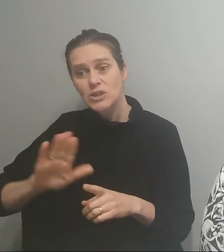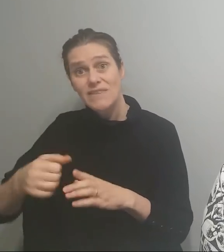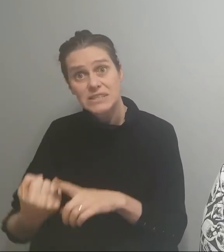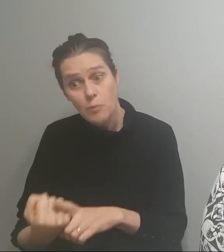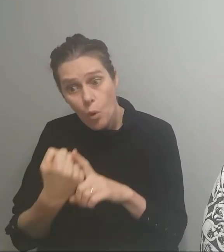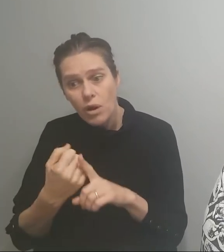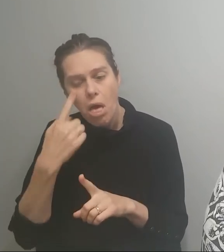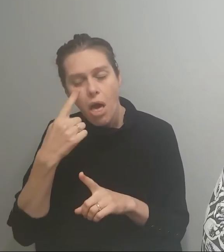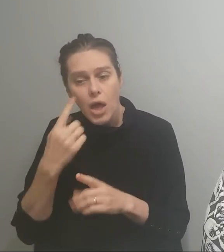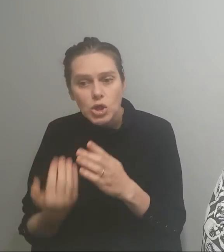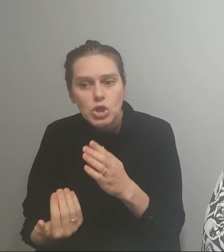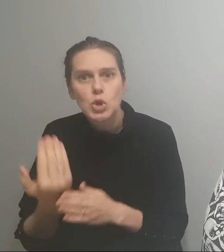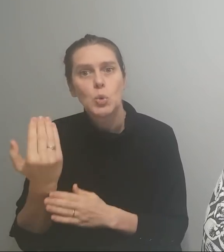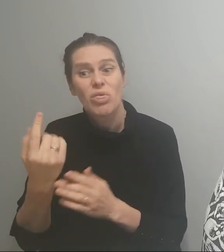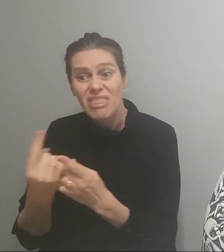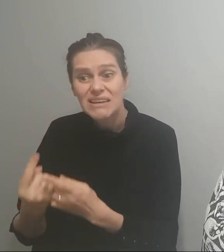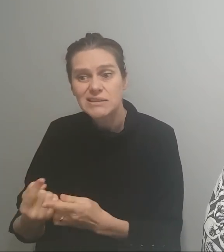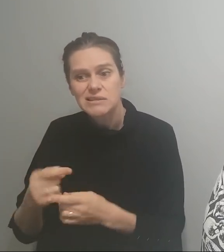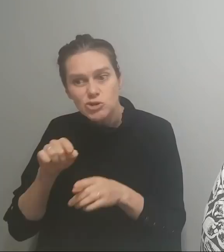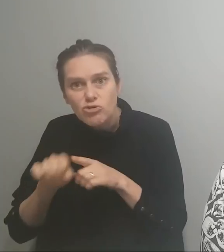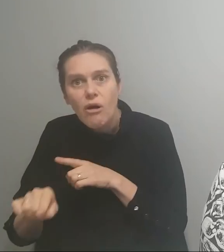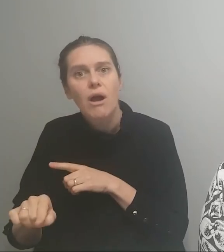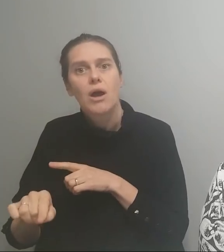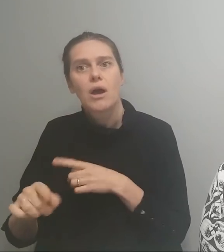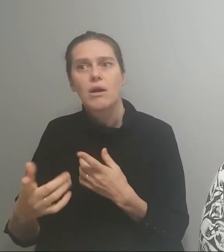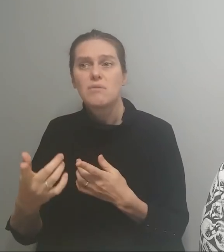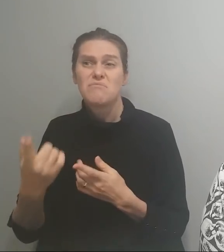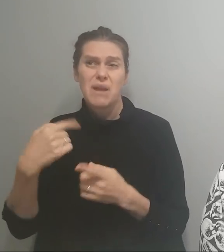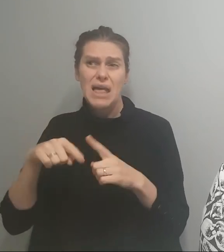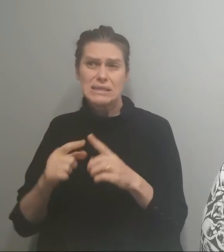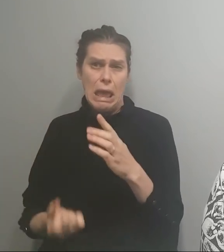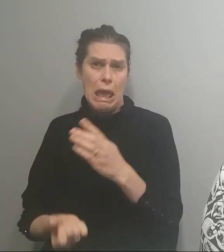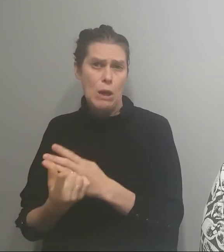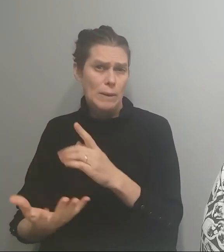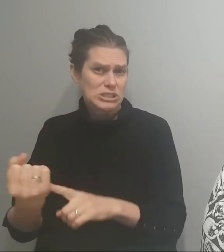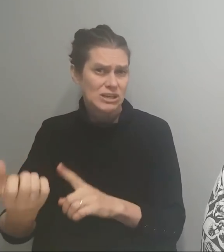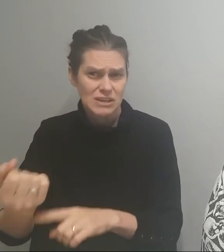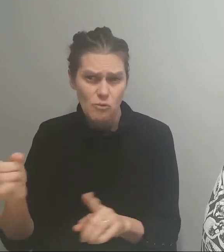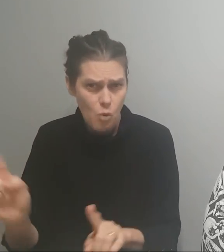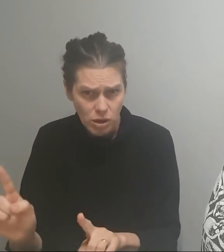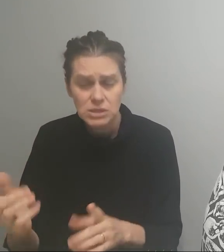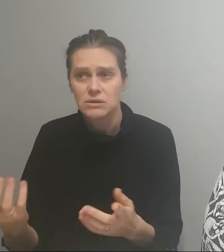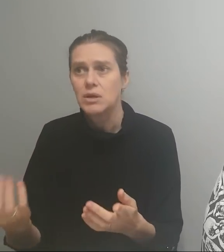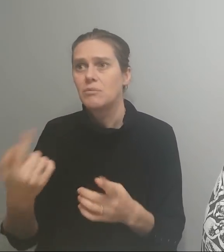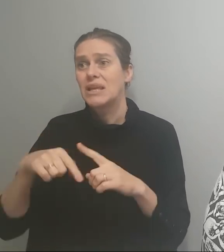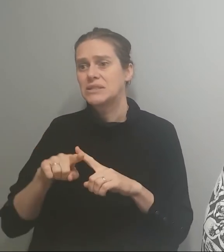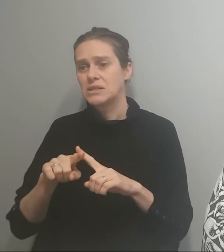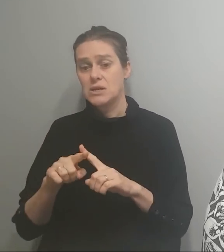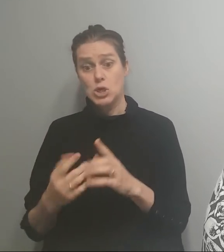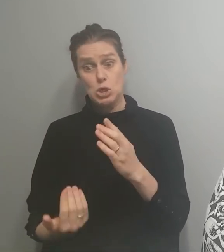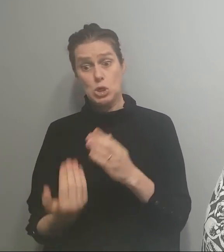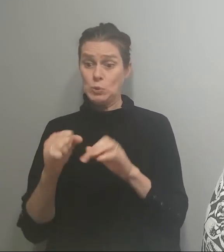that they're achieving with their support? How are the different roles working in the new system?